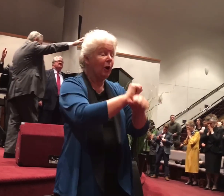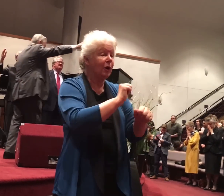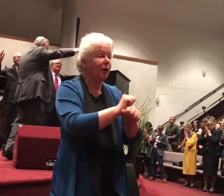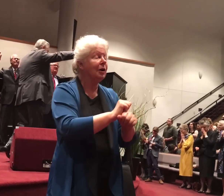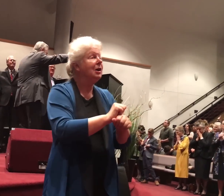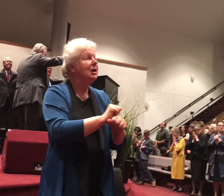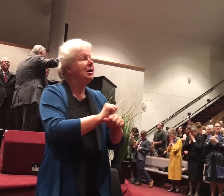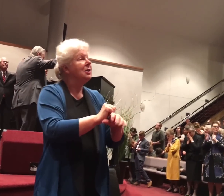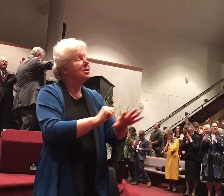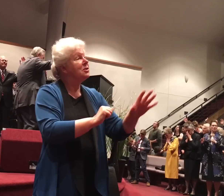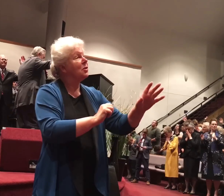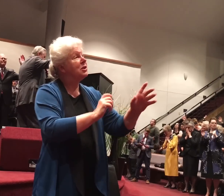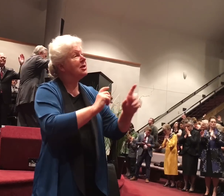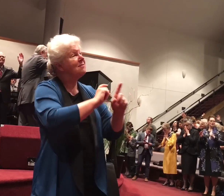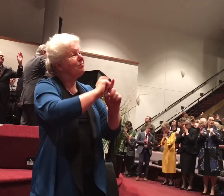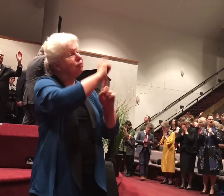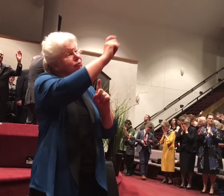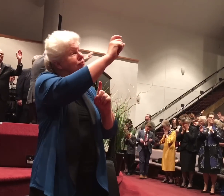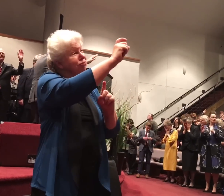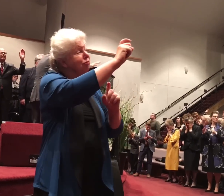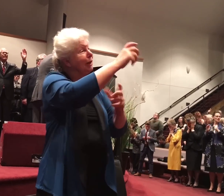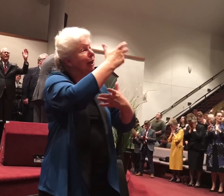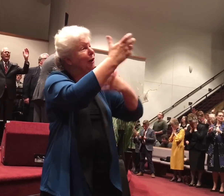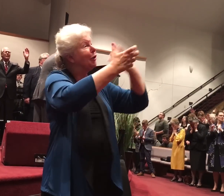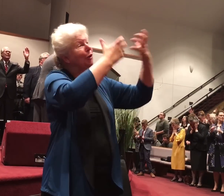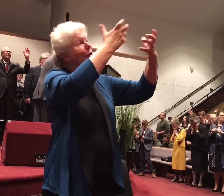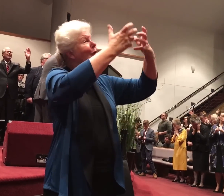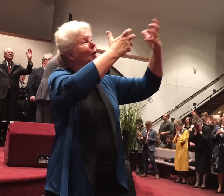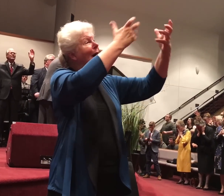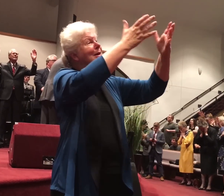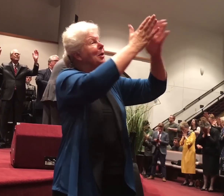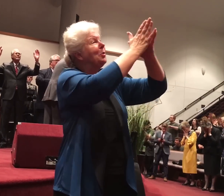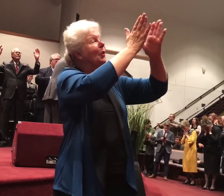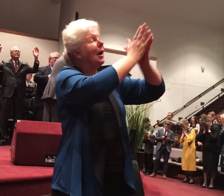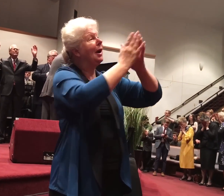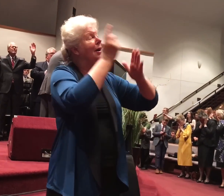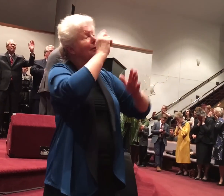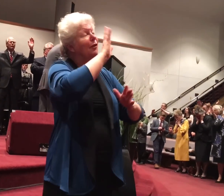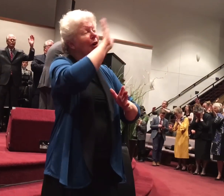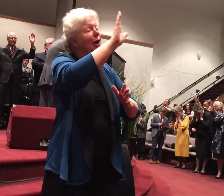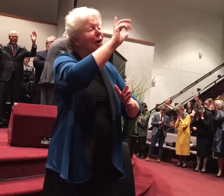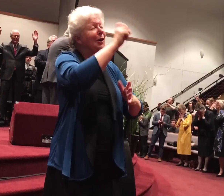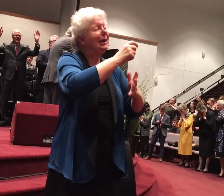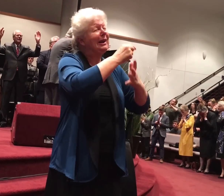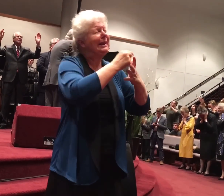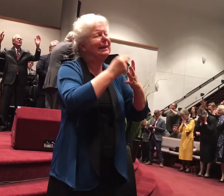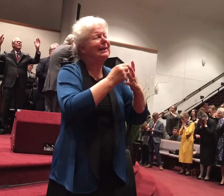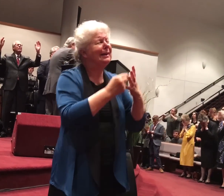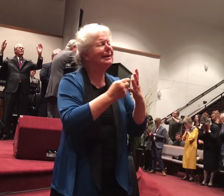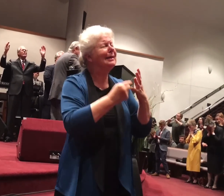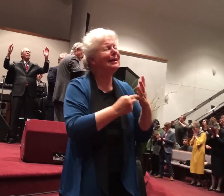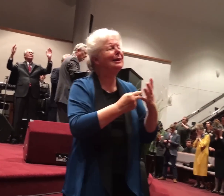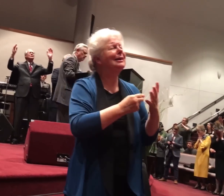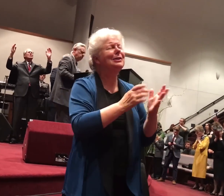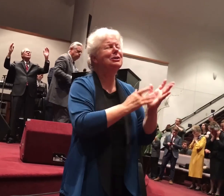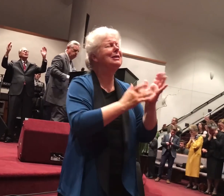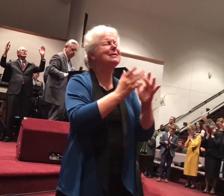on the Lord to the Lord right now? Would you cry out to Him for your needs? Would you cry out to Him